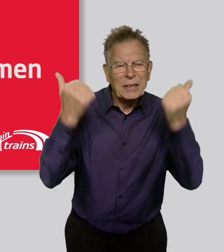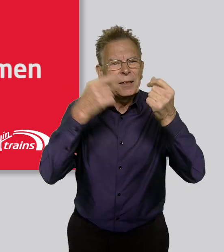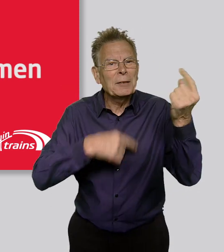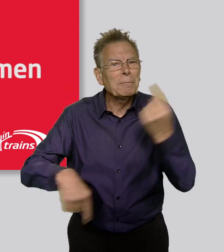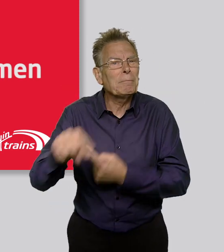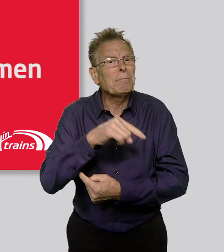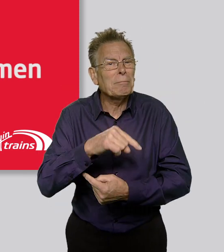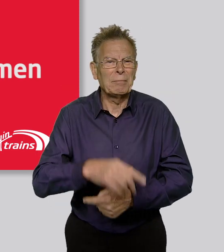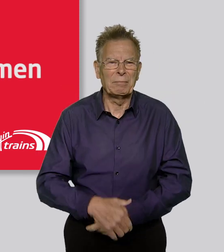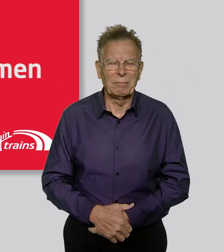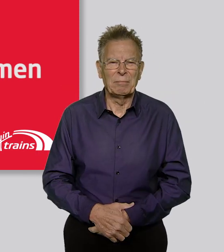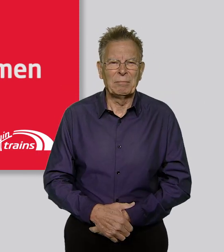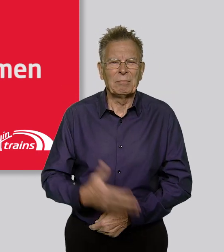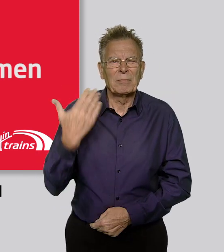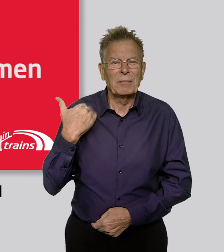Rocket men and women.